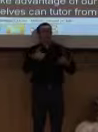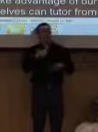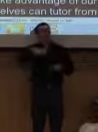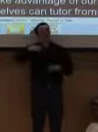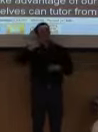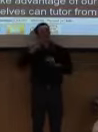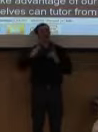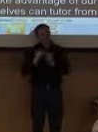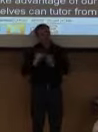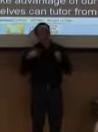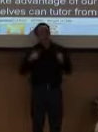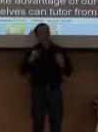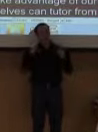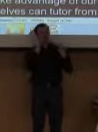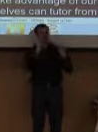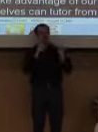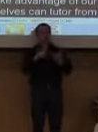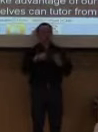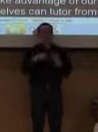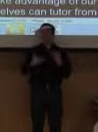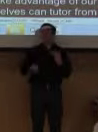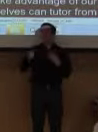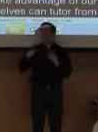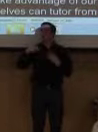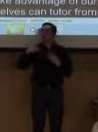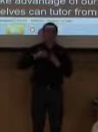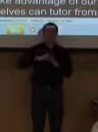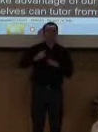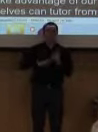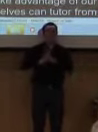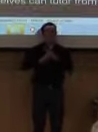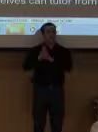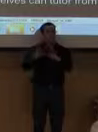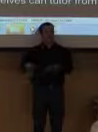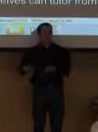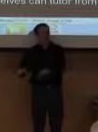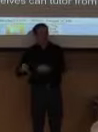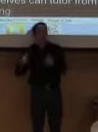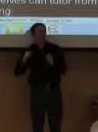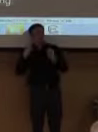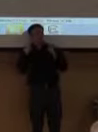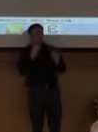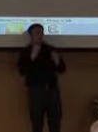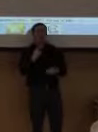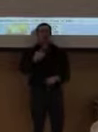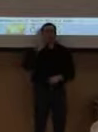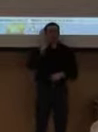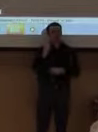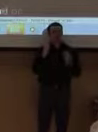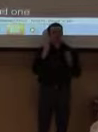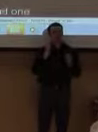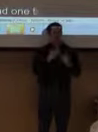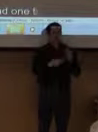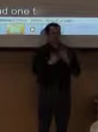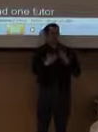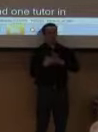for conference or other professional development responsibilities. And in fact, I think we had one tutor in the project who